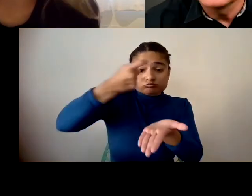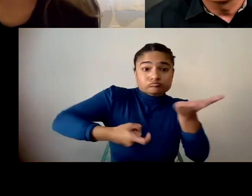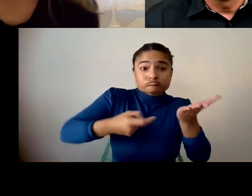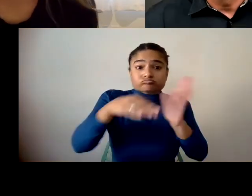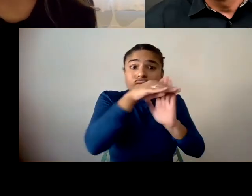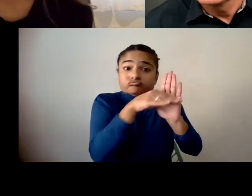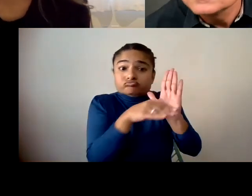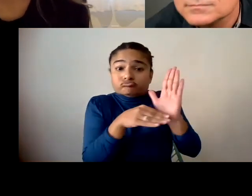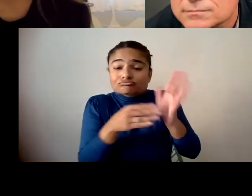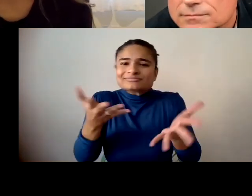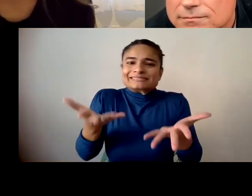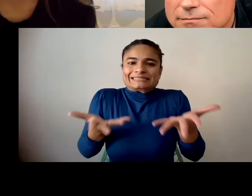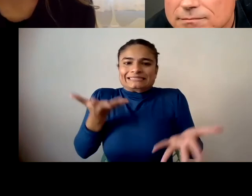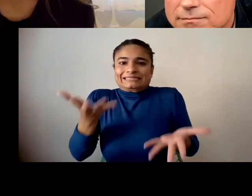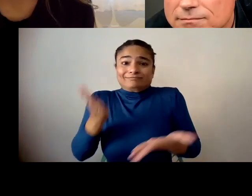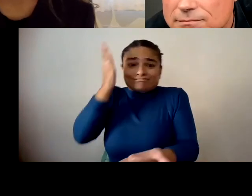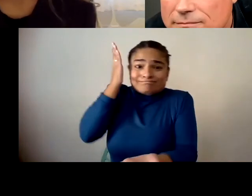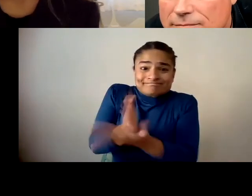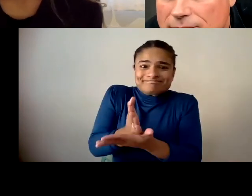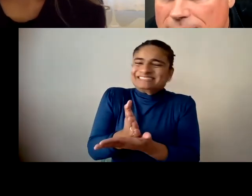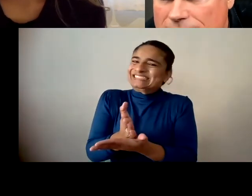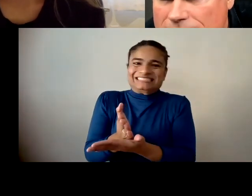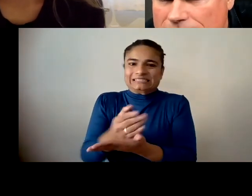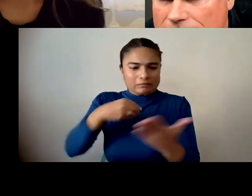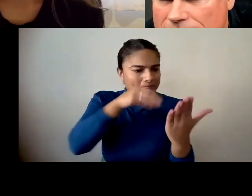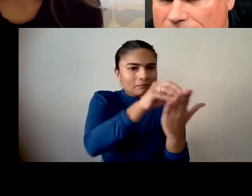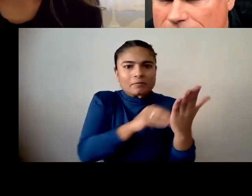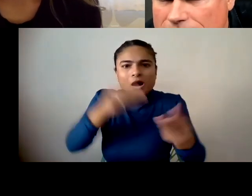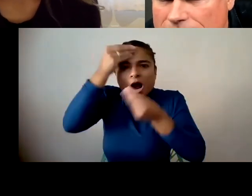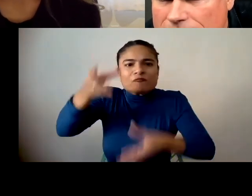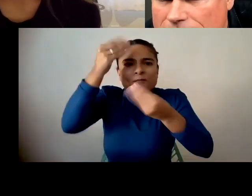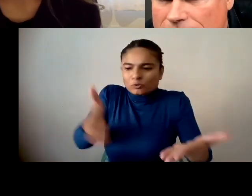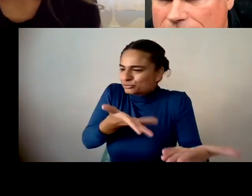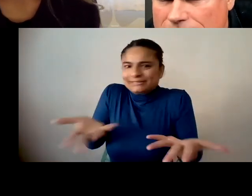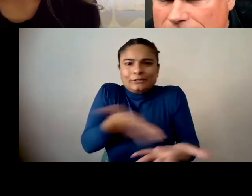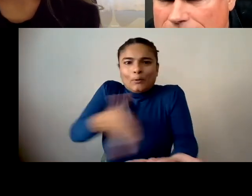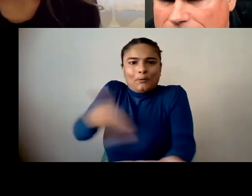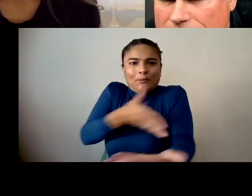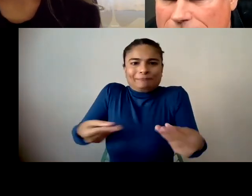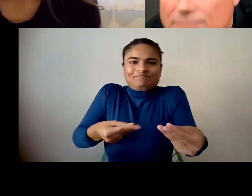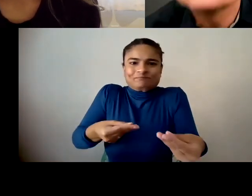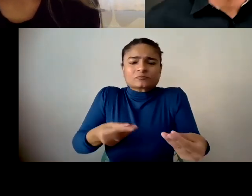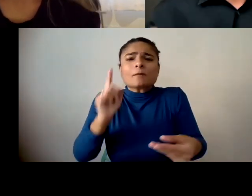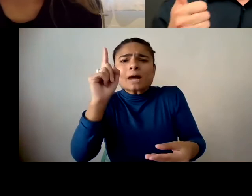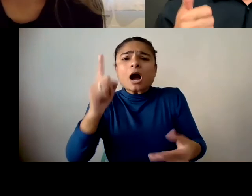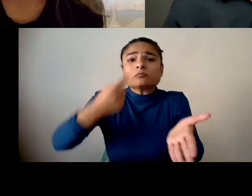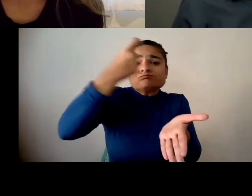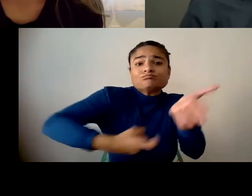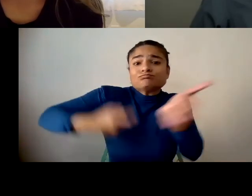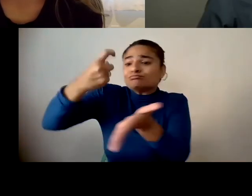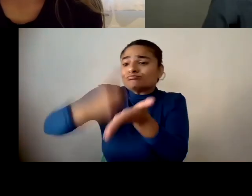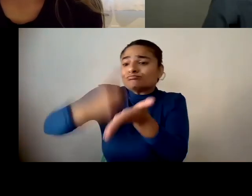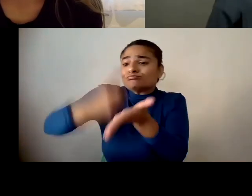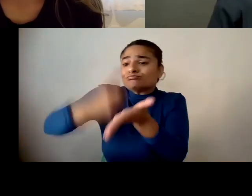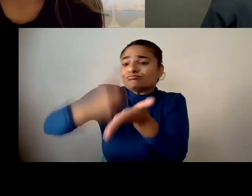honestly, I don't have my notes in front of me right now. So I know the cost is different for developing